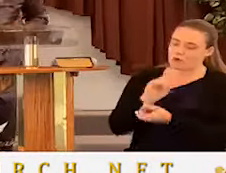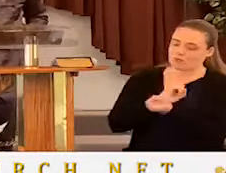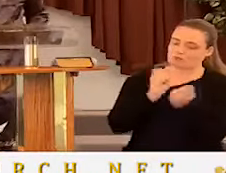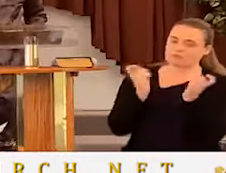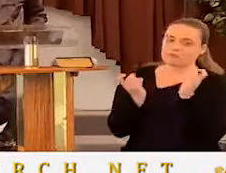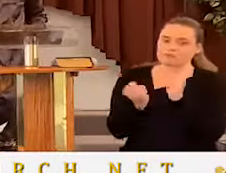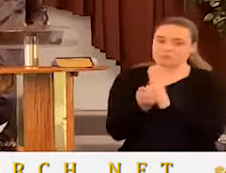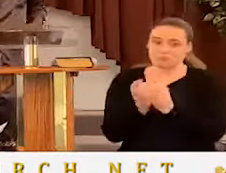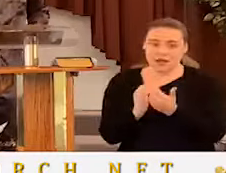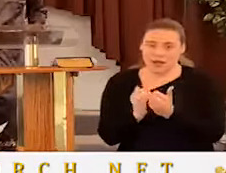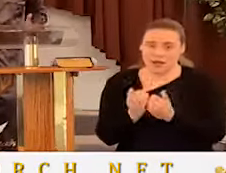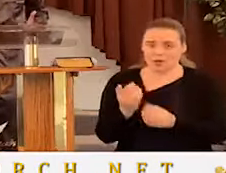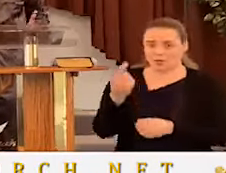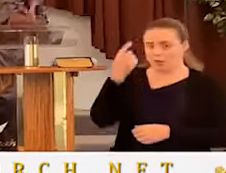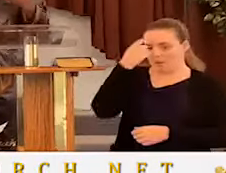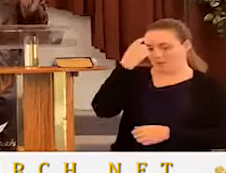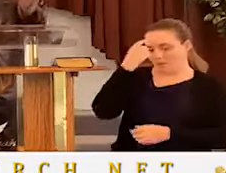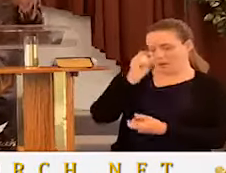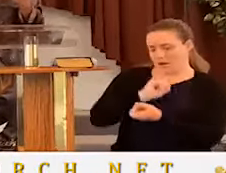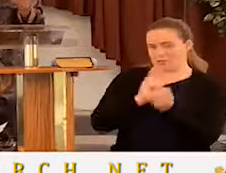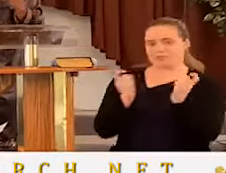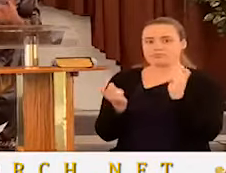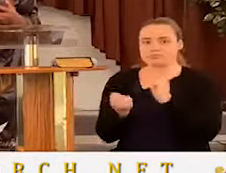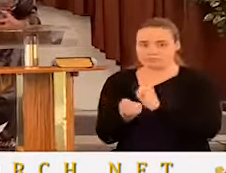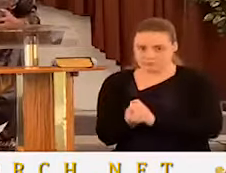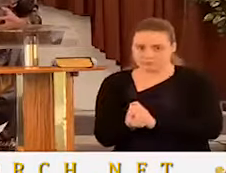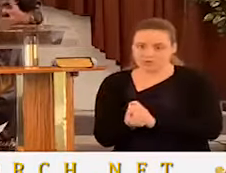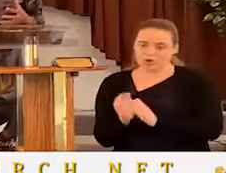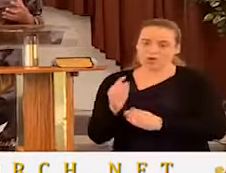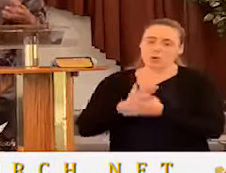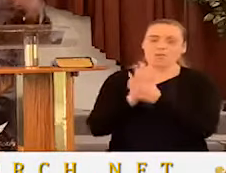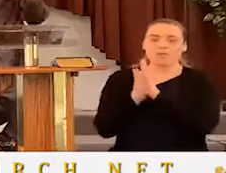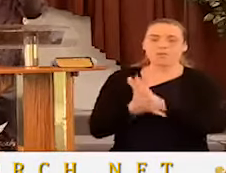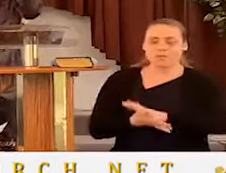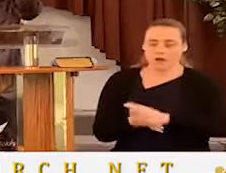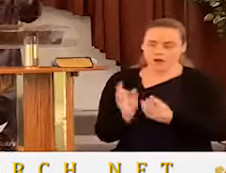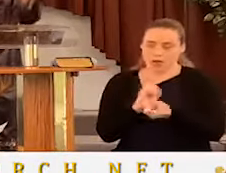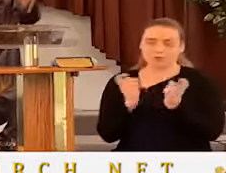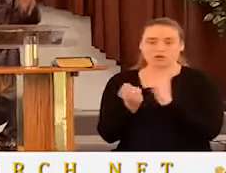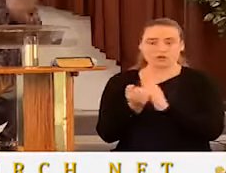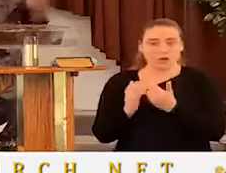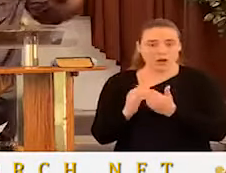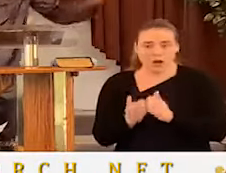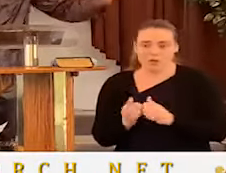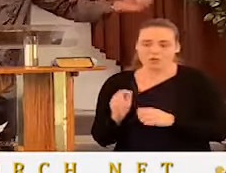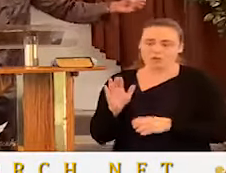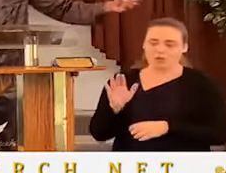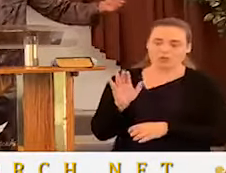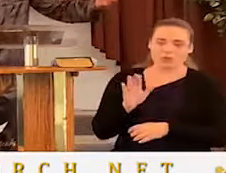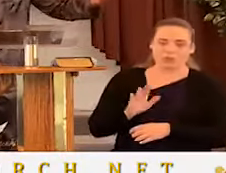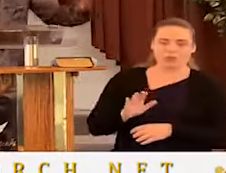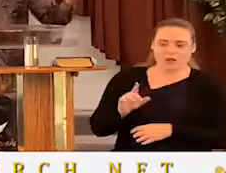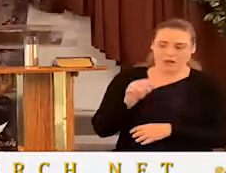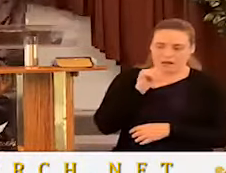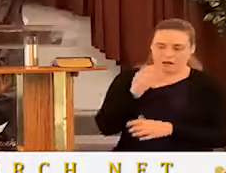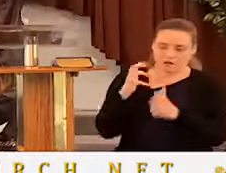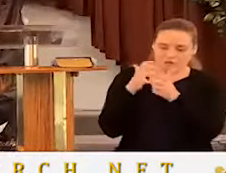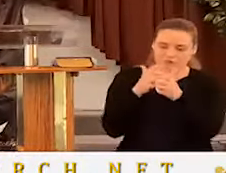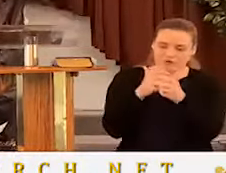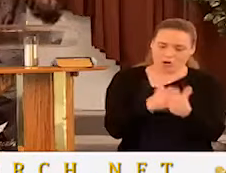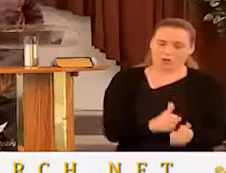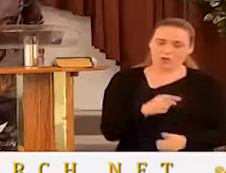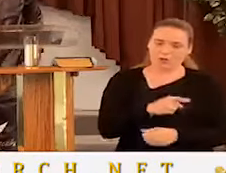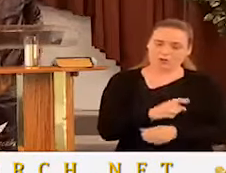renewing of one's mind. In other words, be transformed by the ideals of not the world, but